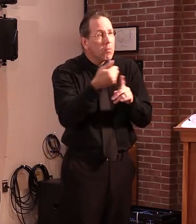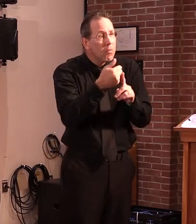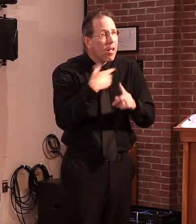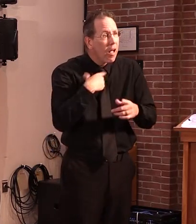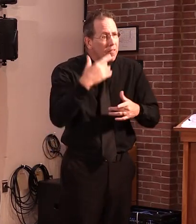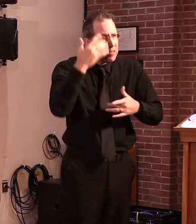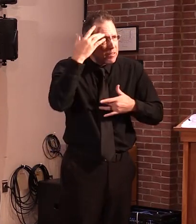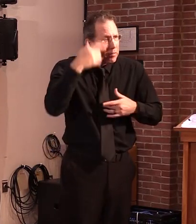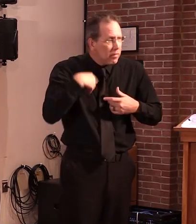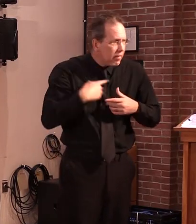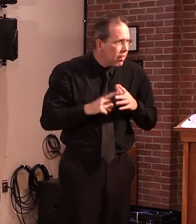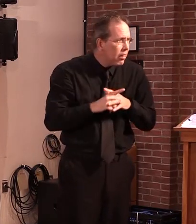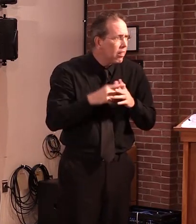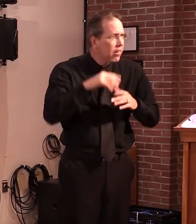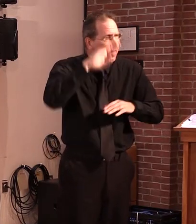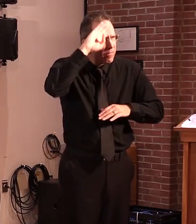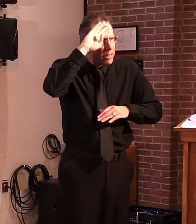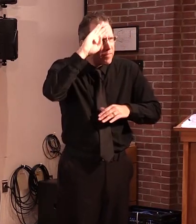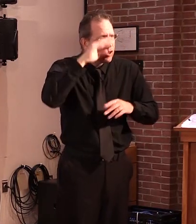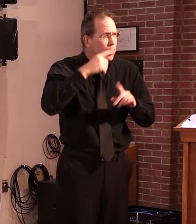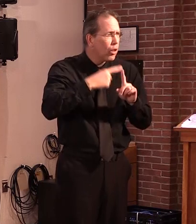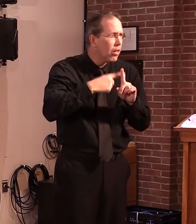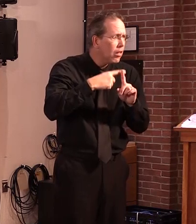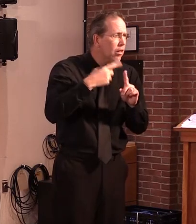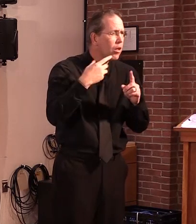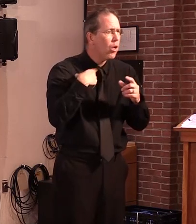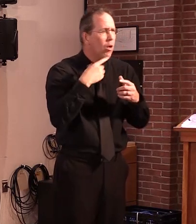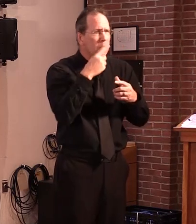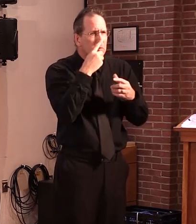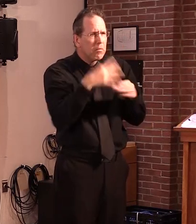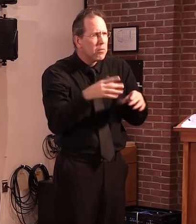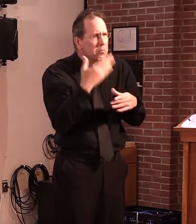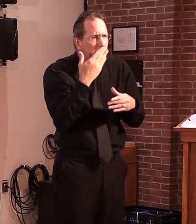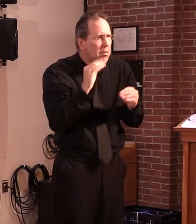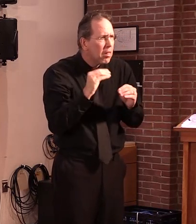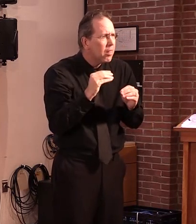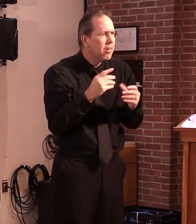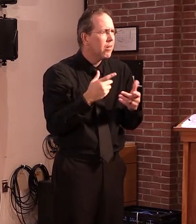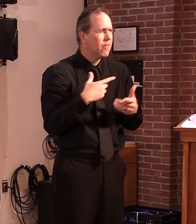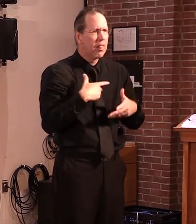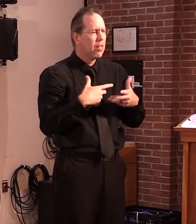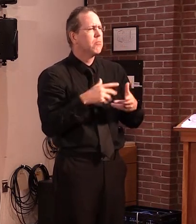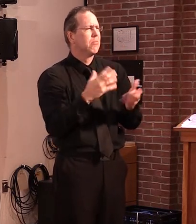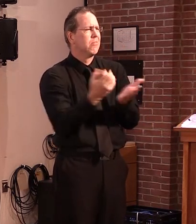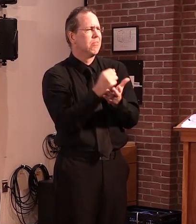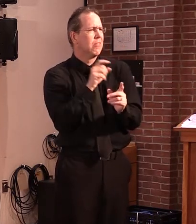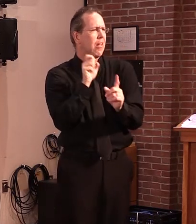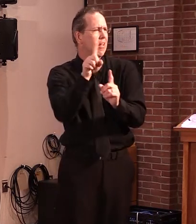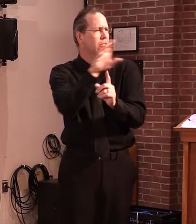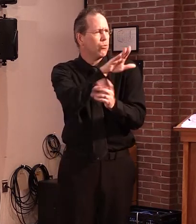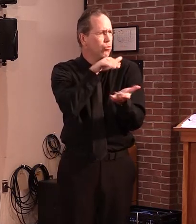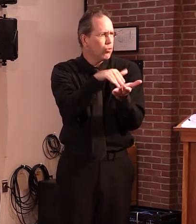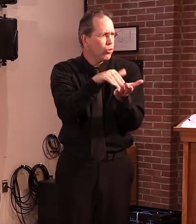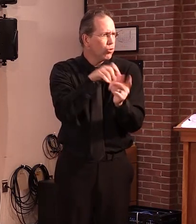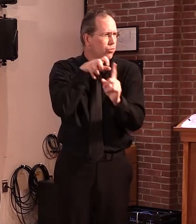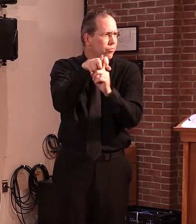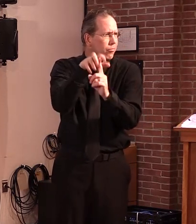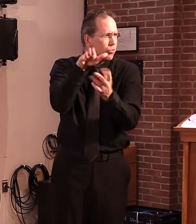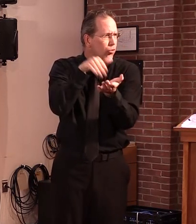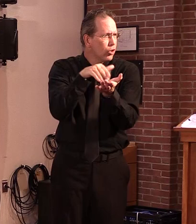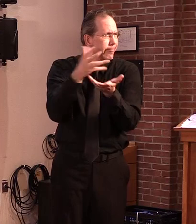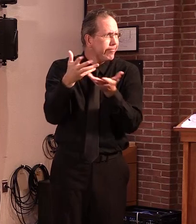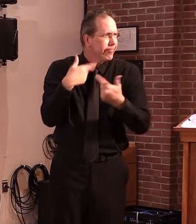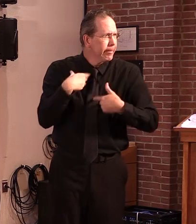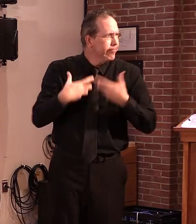call your physician. There's the Central Vermont Medical Center Family Practice in Waitsfield.